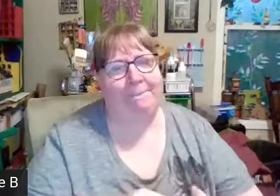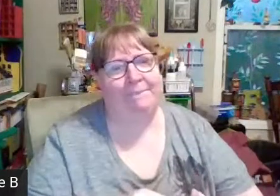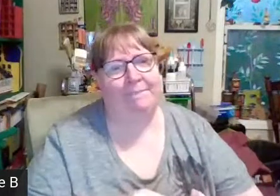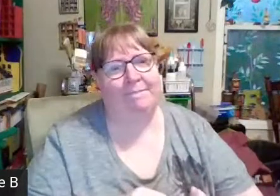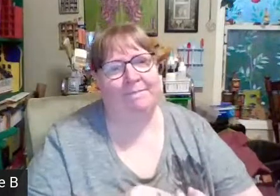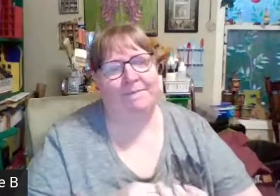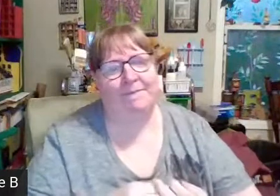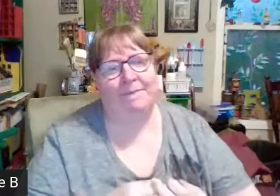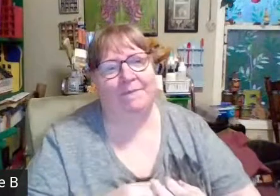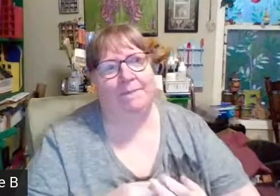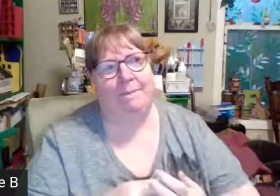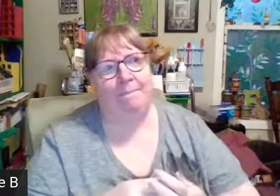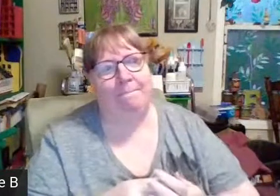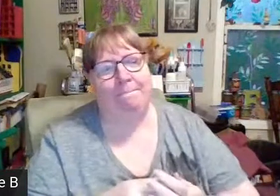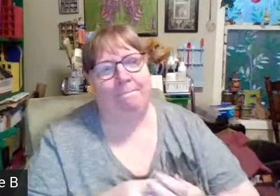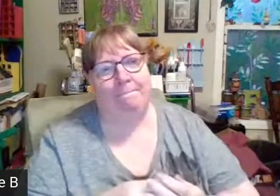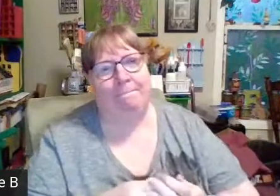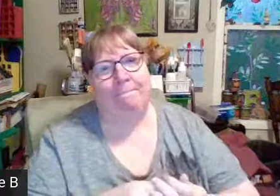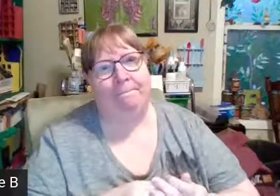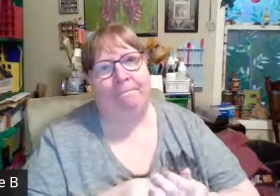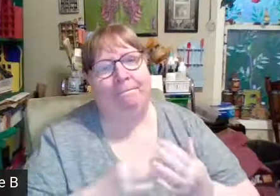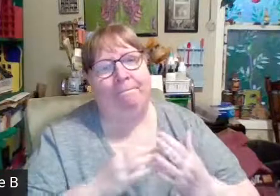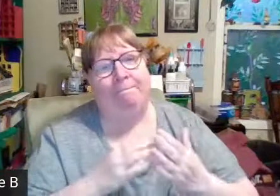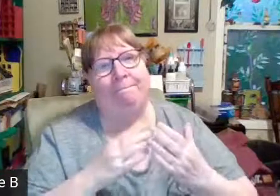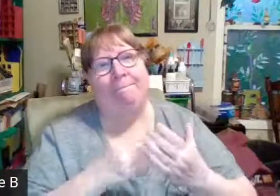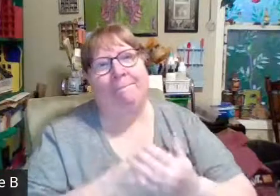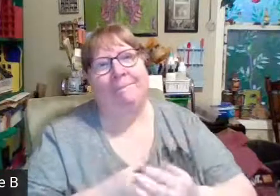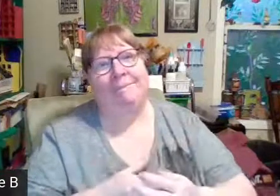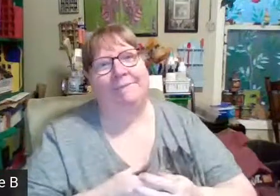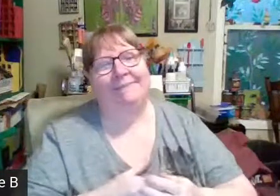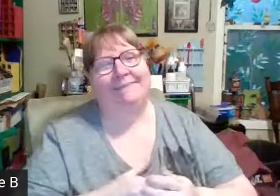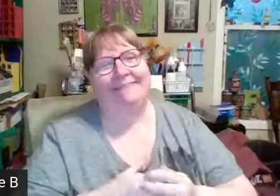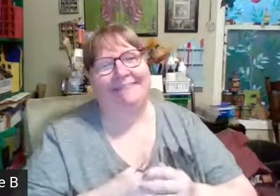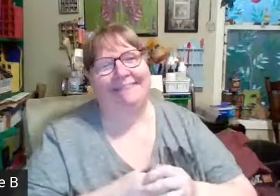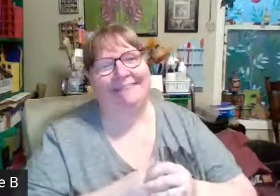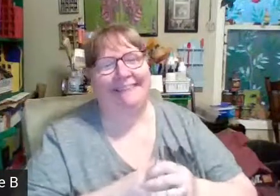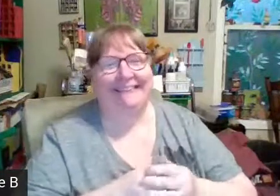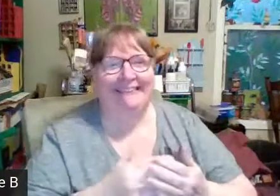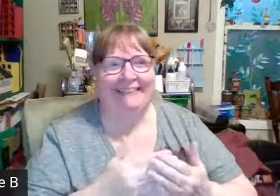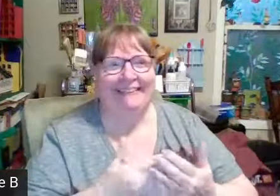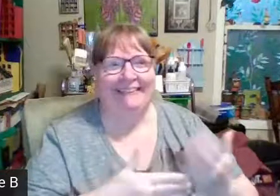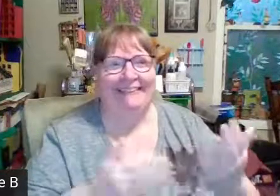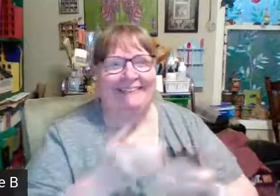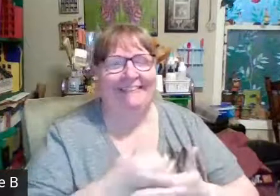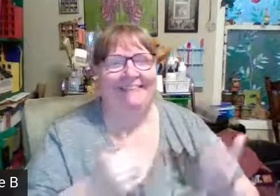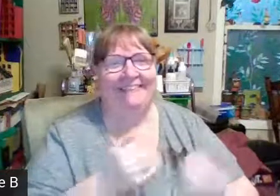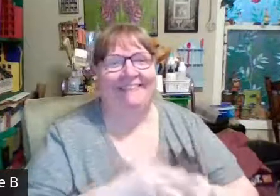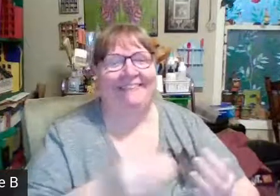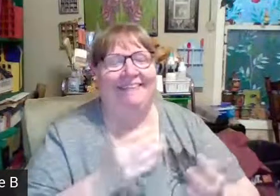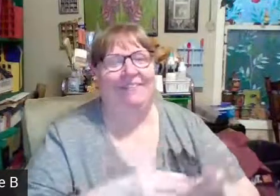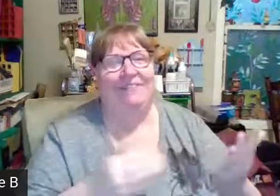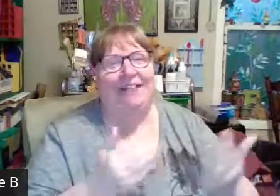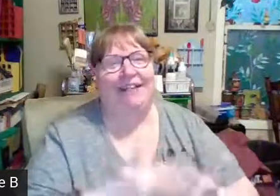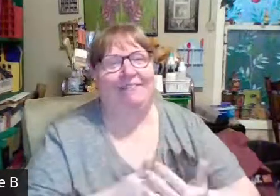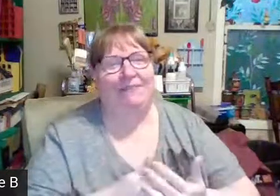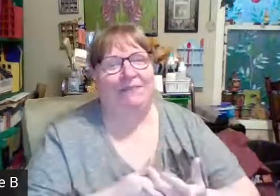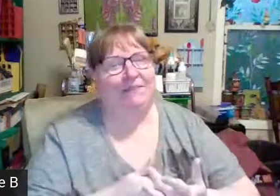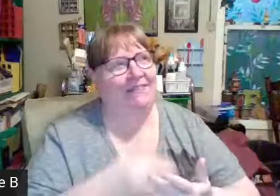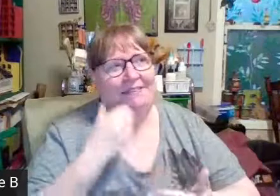we are being conservative a little bit, even though you know when we're still going to have stuff flying every which way. But not like the